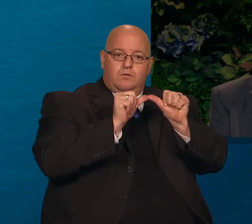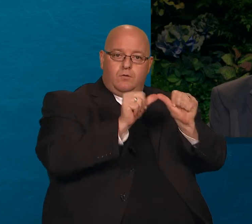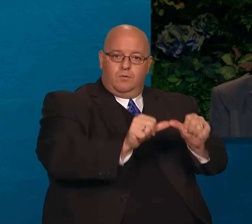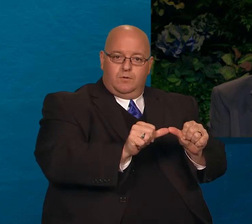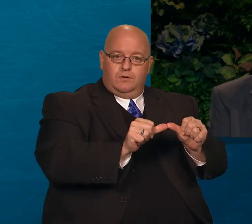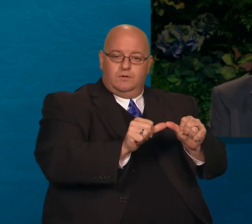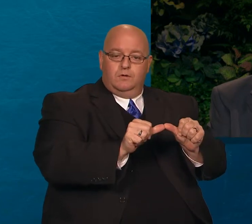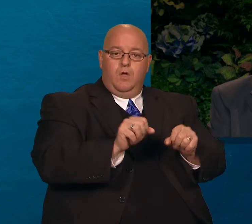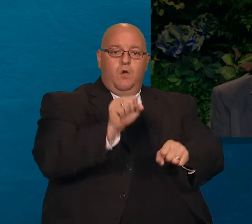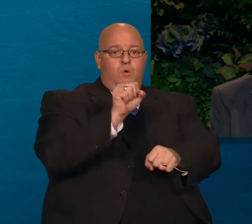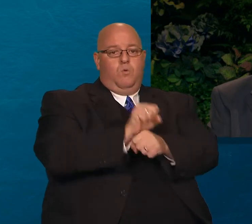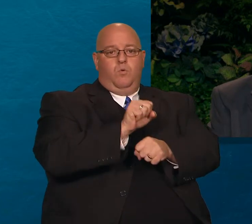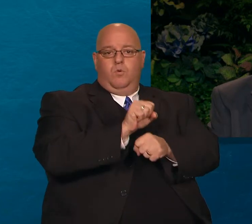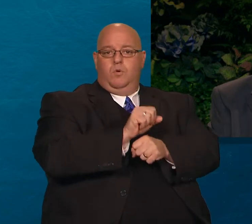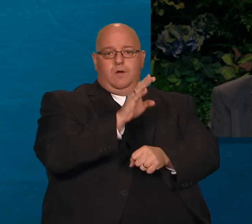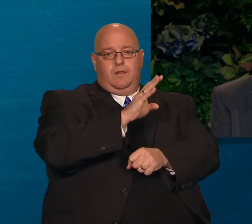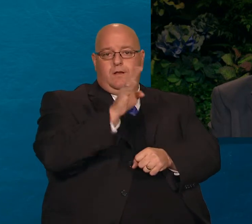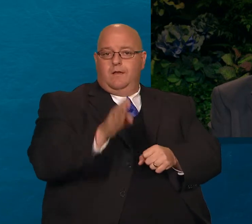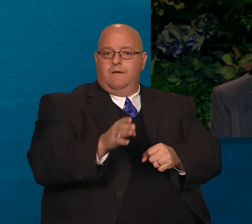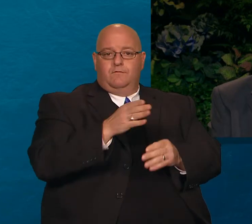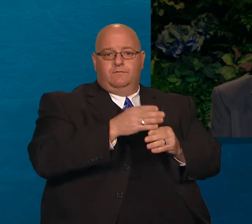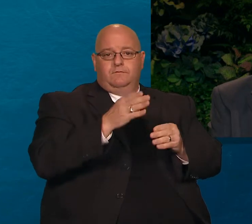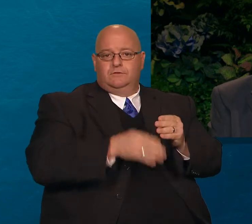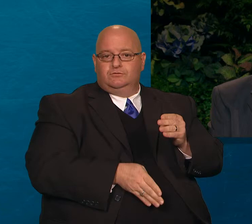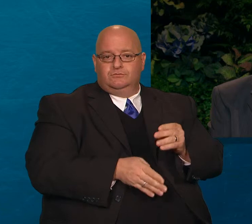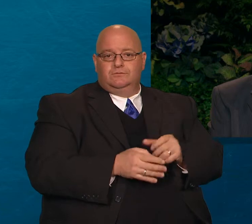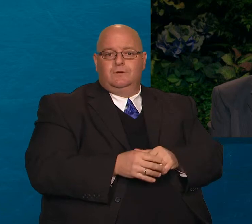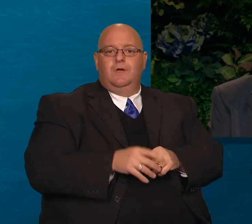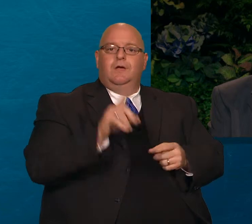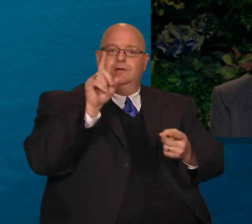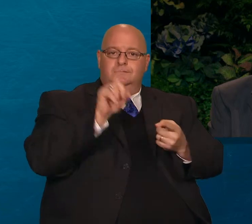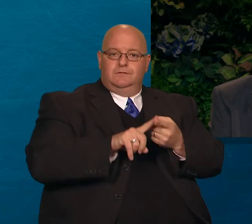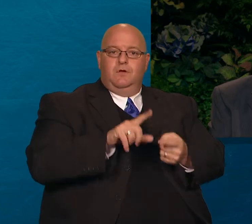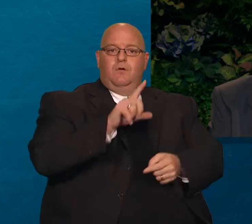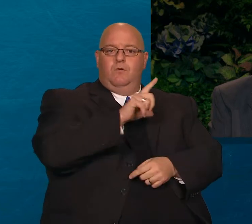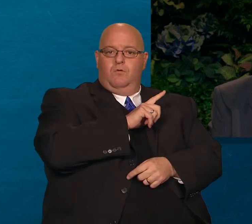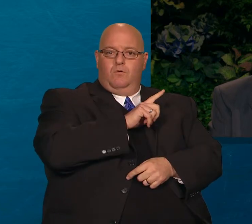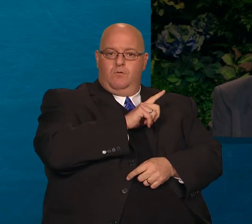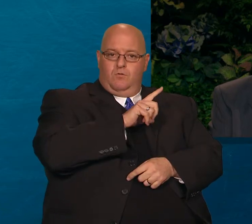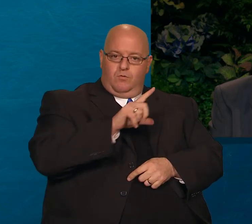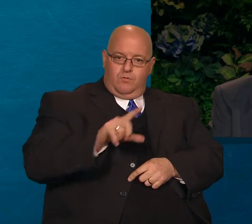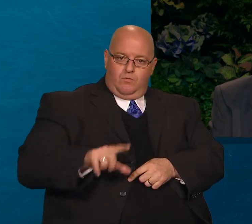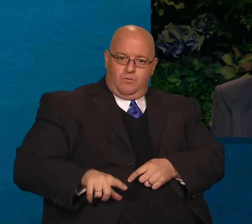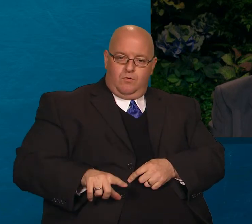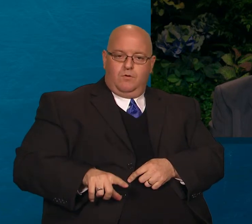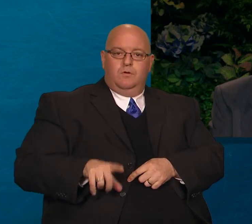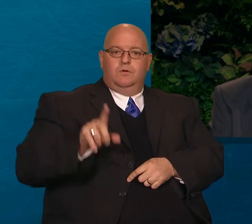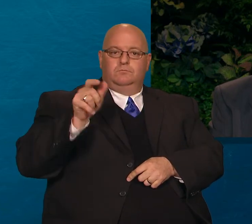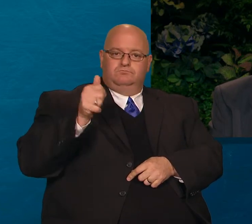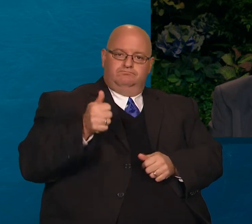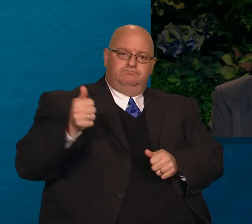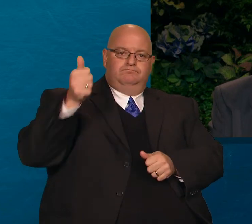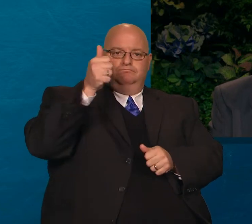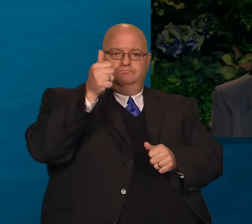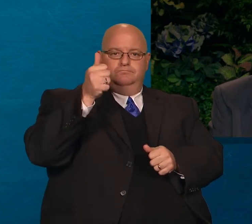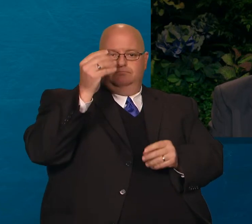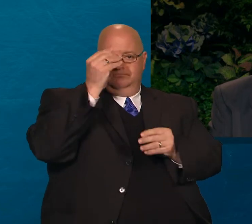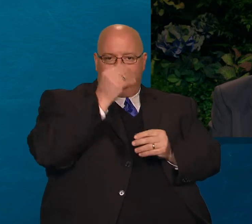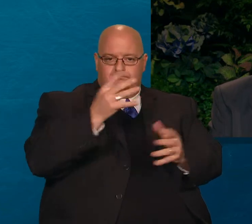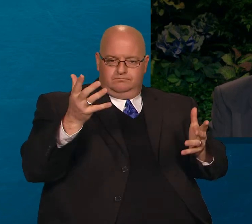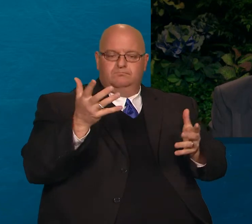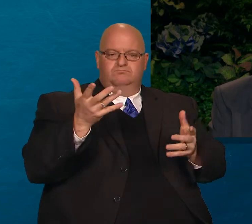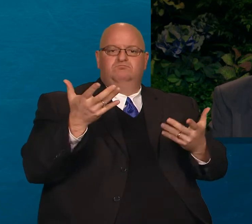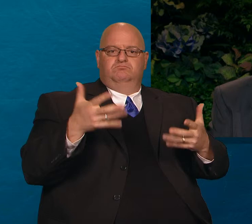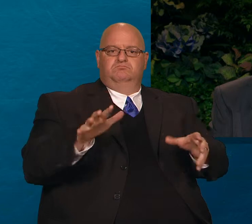The work will never be concluded till the Lord And Master says, it